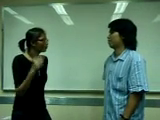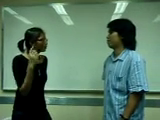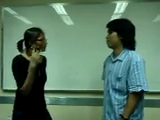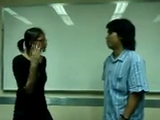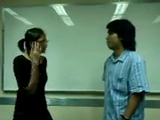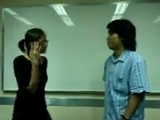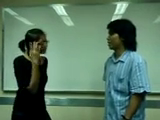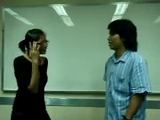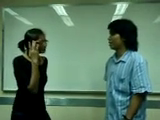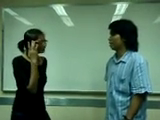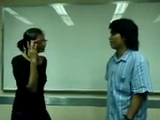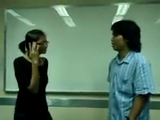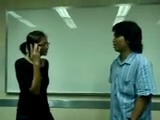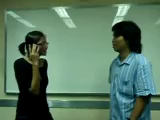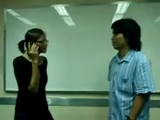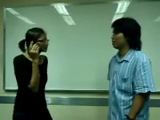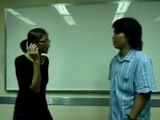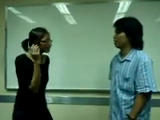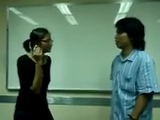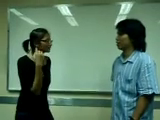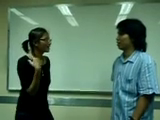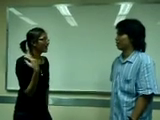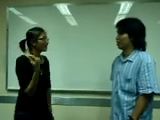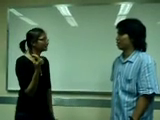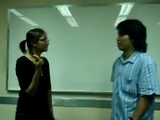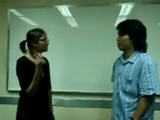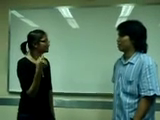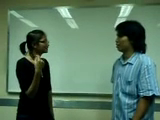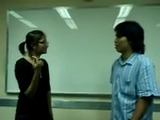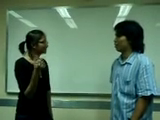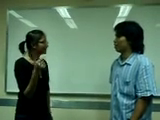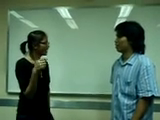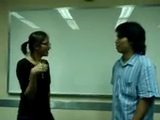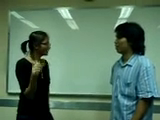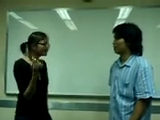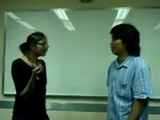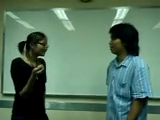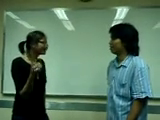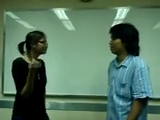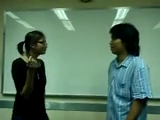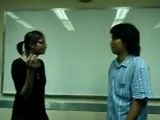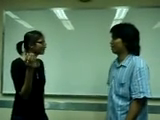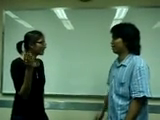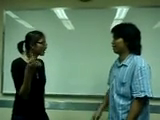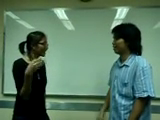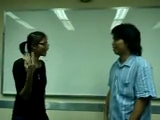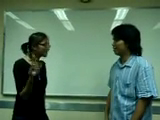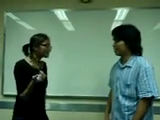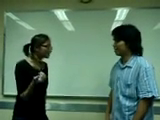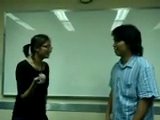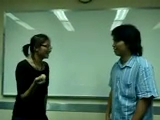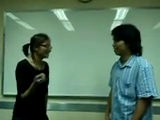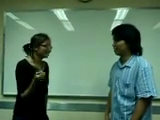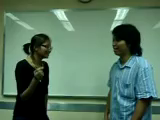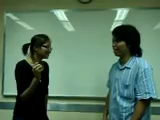Why my hand's pouting? I couldn't hang over. I didn't think